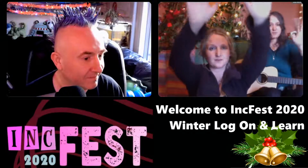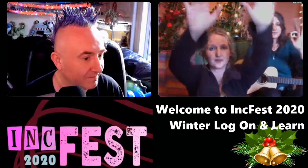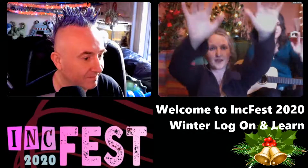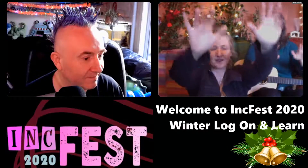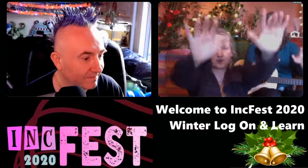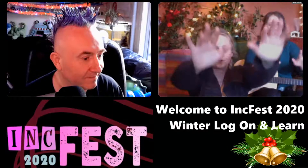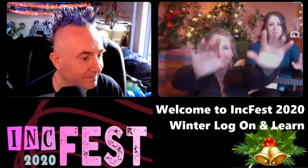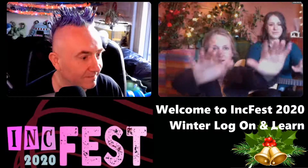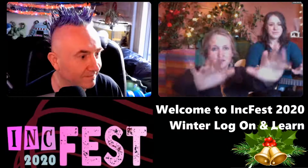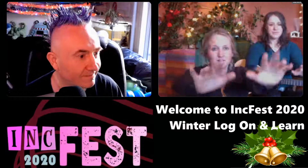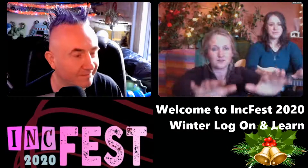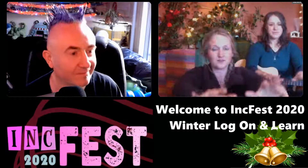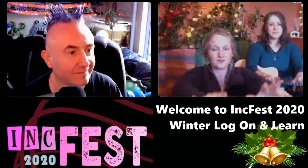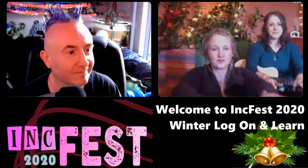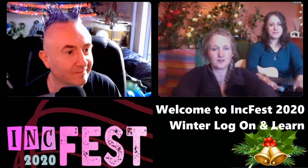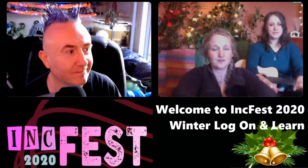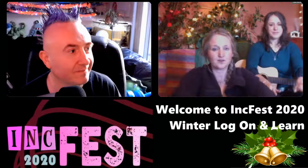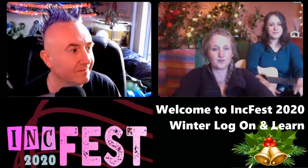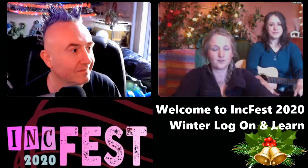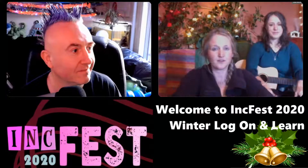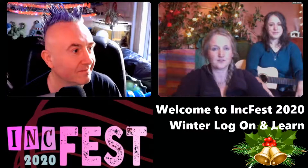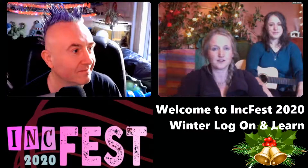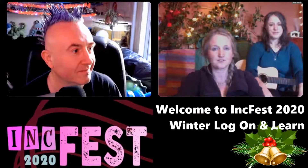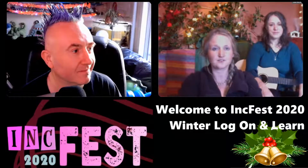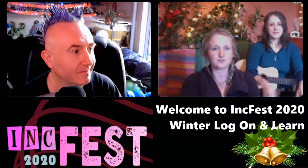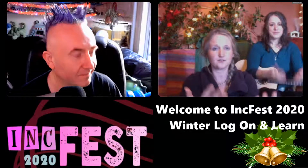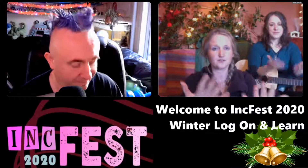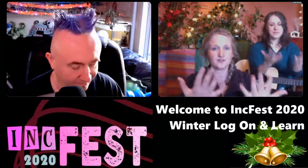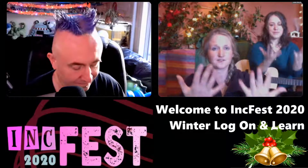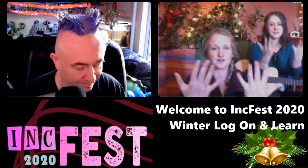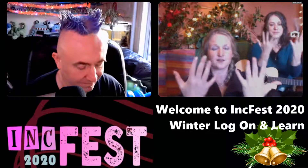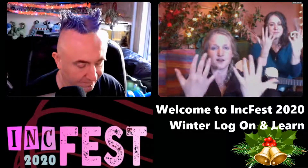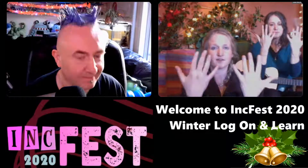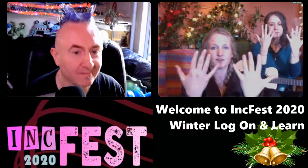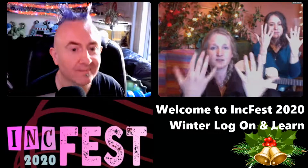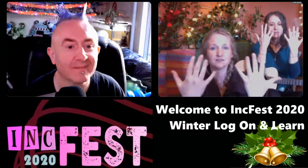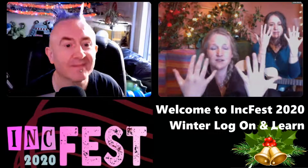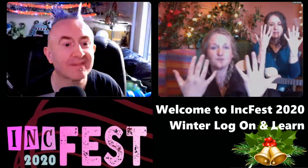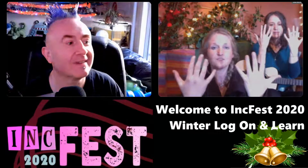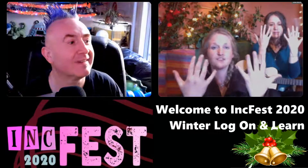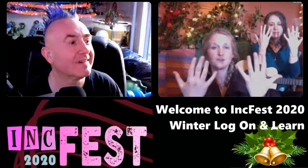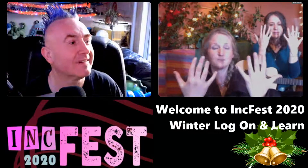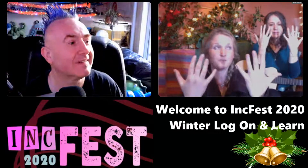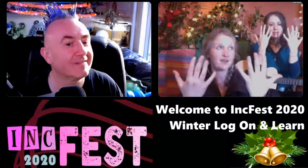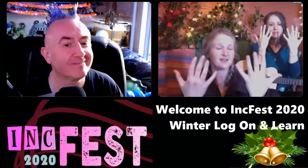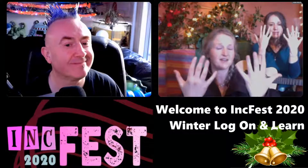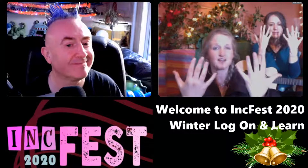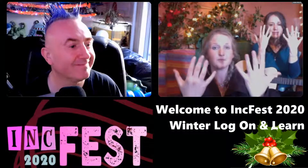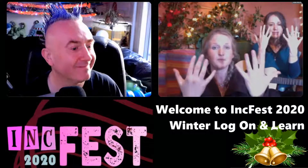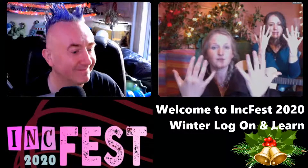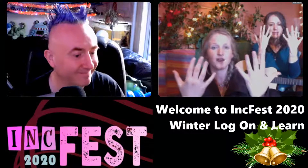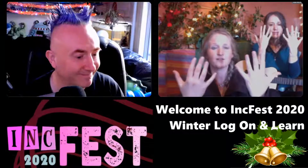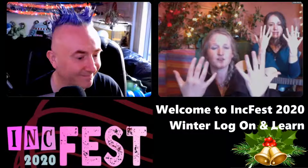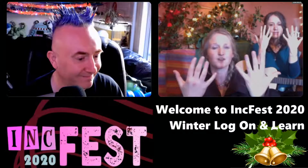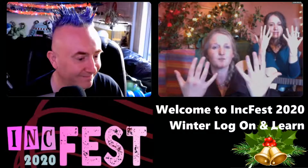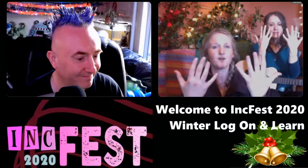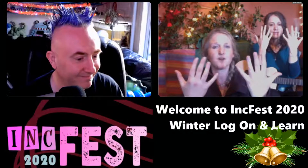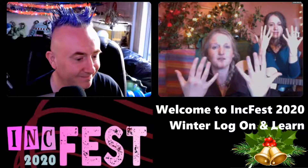Rain them all the way down. You've got your fingers out, so just bring your fingers up like this. With a big, deep breath, you're going to blow them out as if